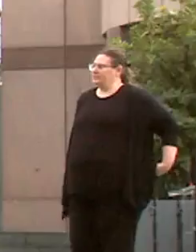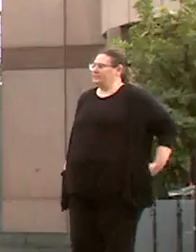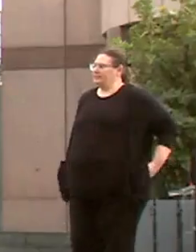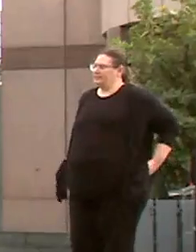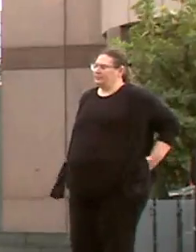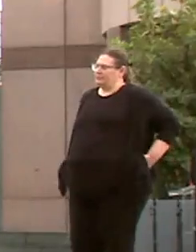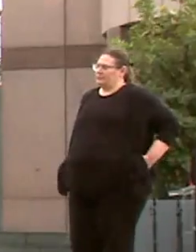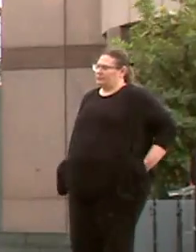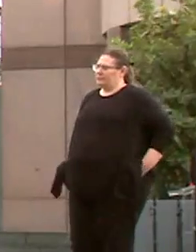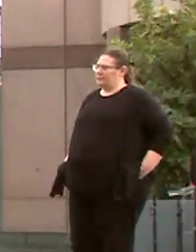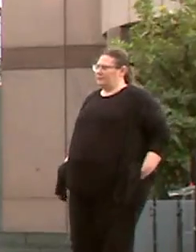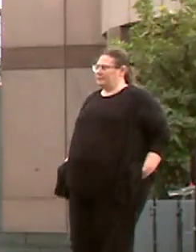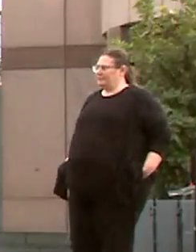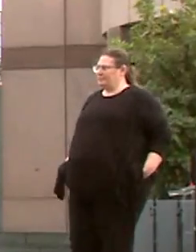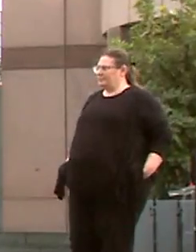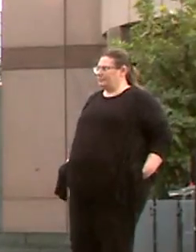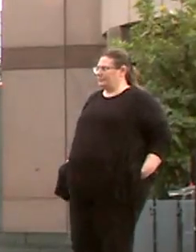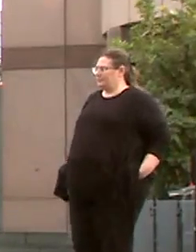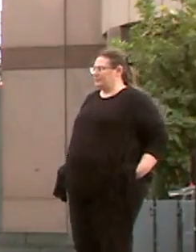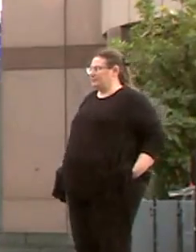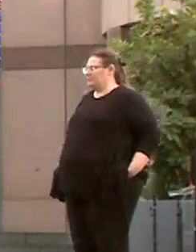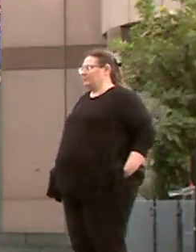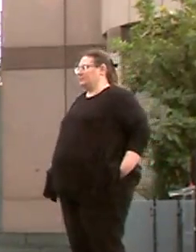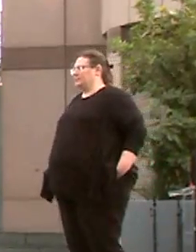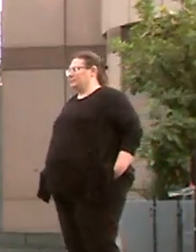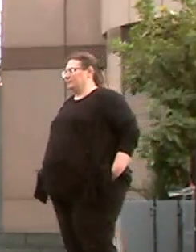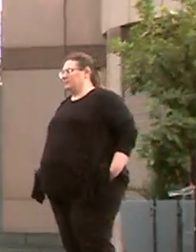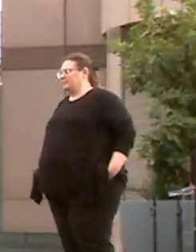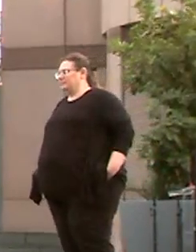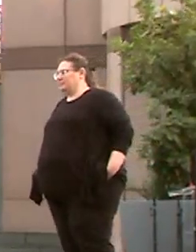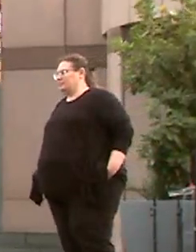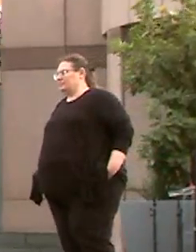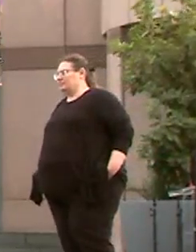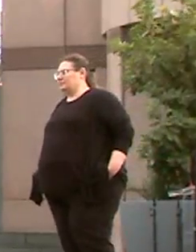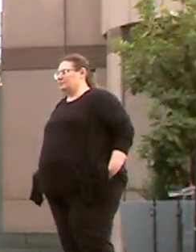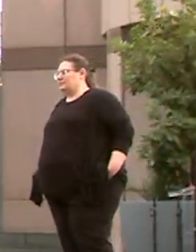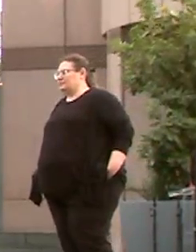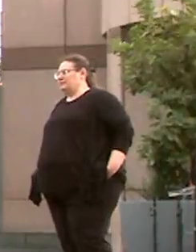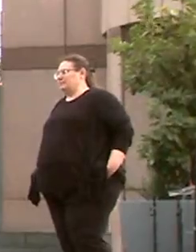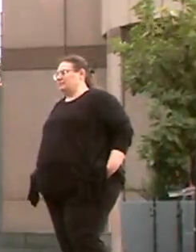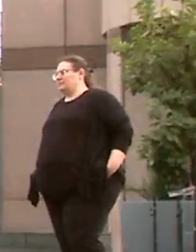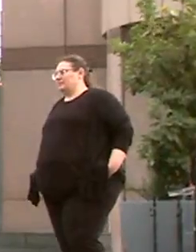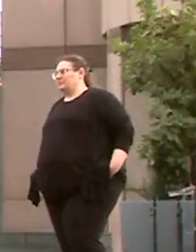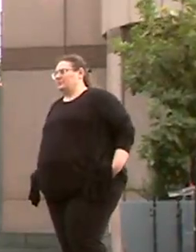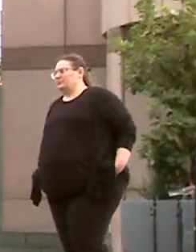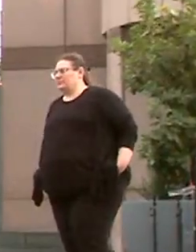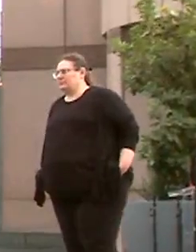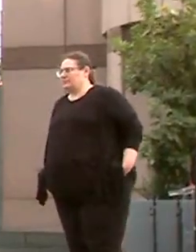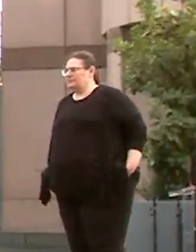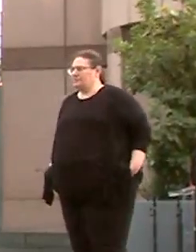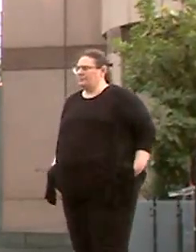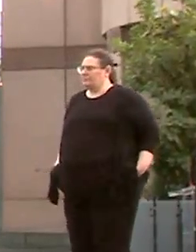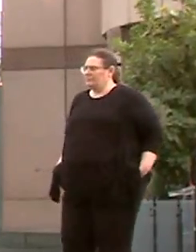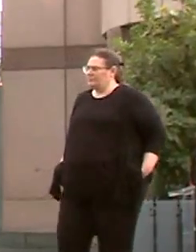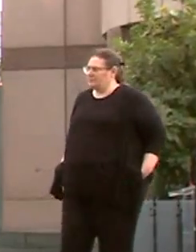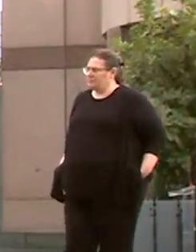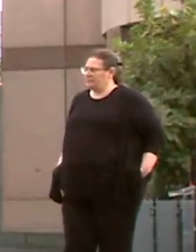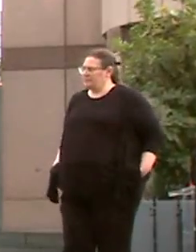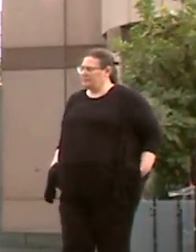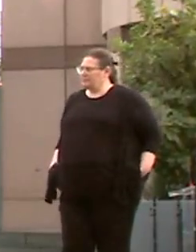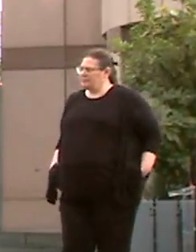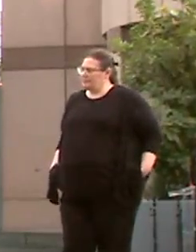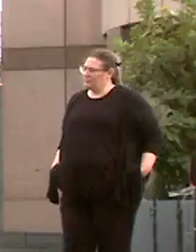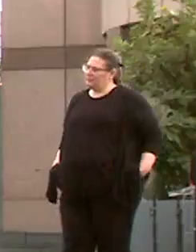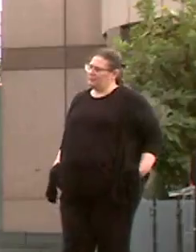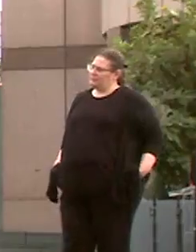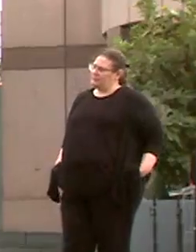trickle down from the executive level through the directorial level, through the showrunner level, through the writer level, and then down to casting, then to your agent,